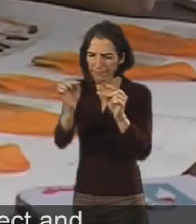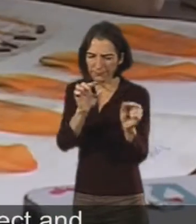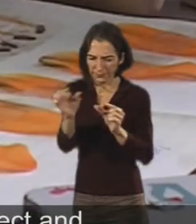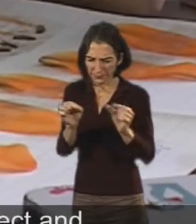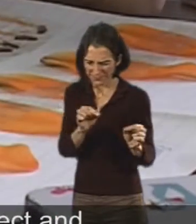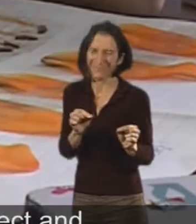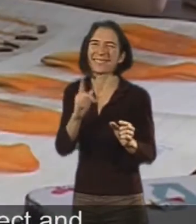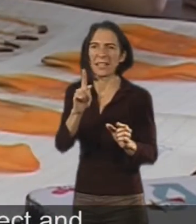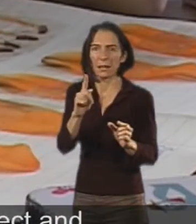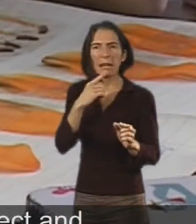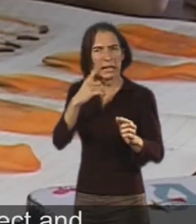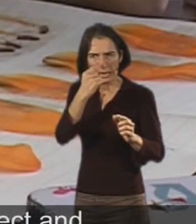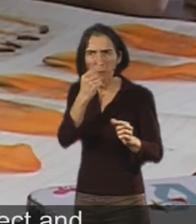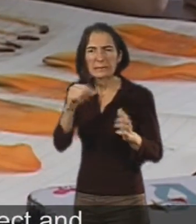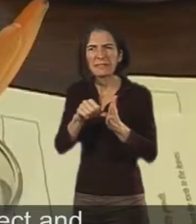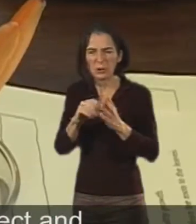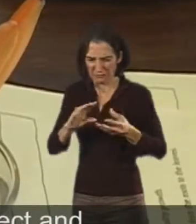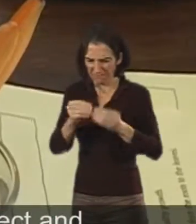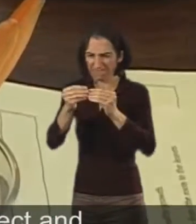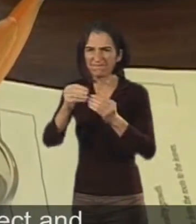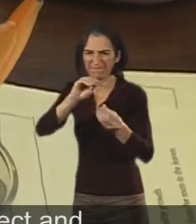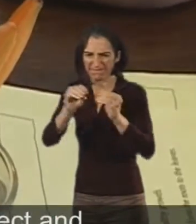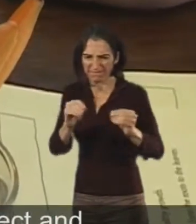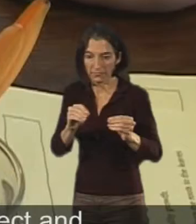is that pupils have been given lily flowers. They are